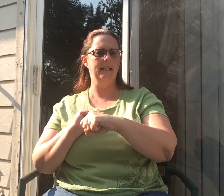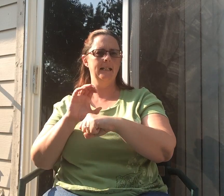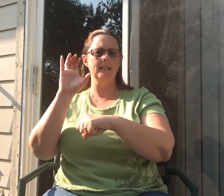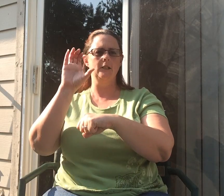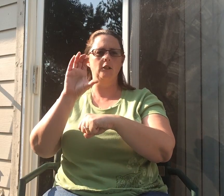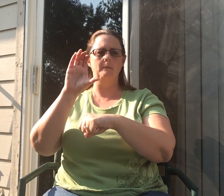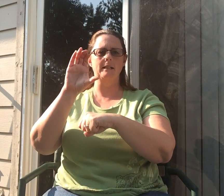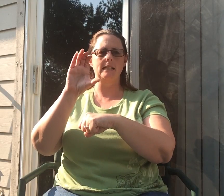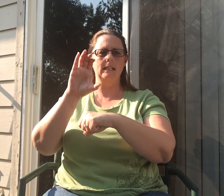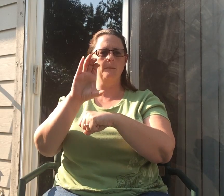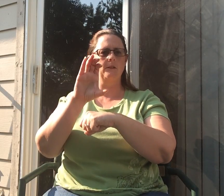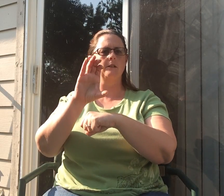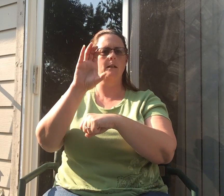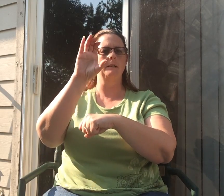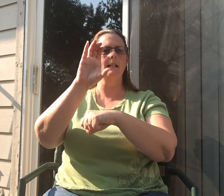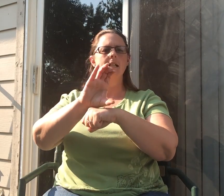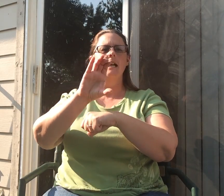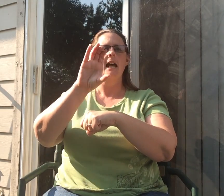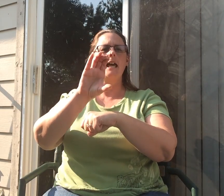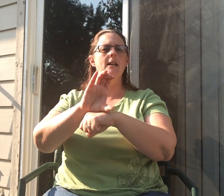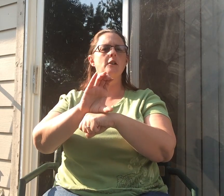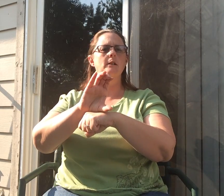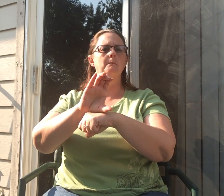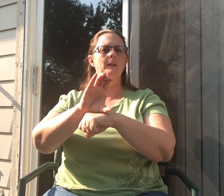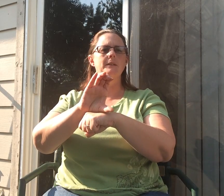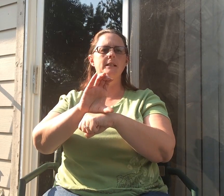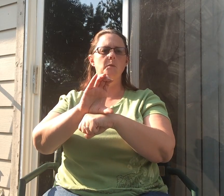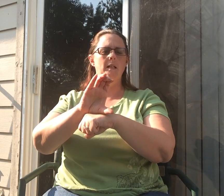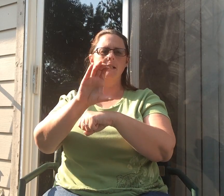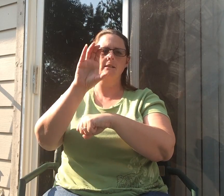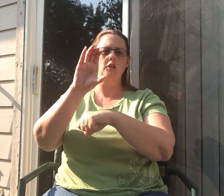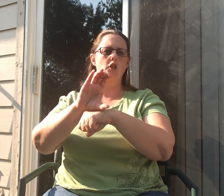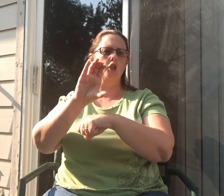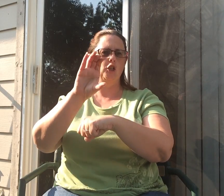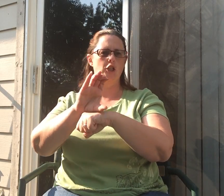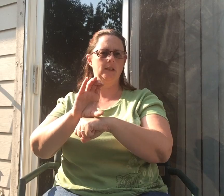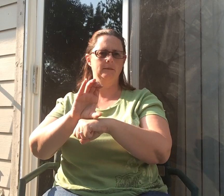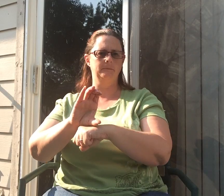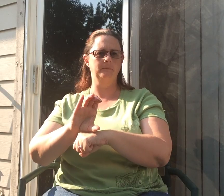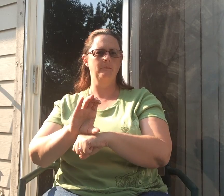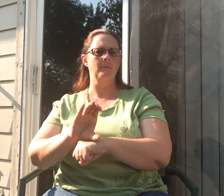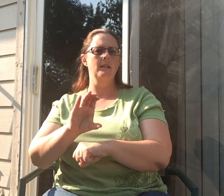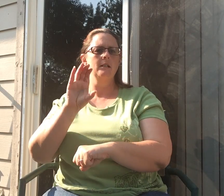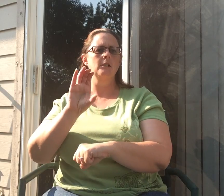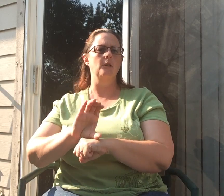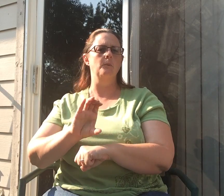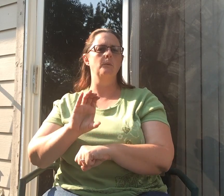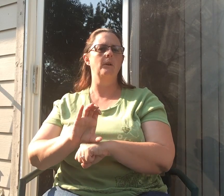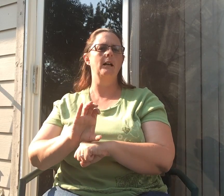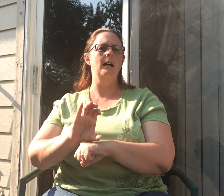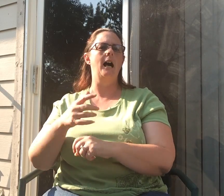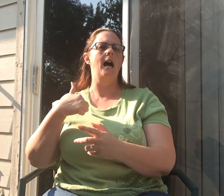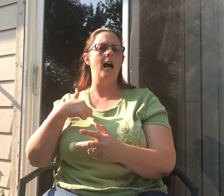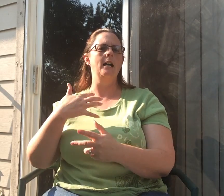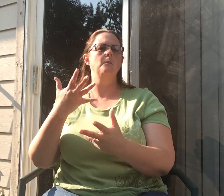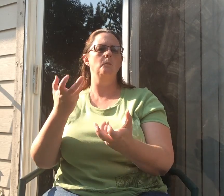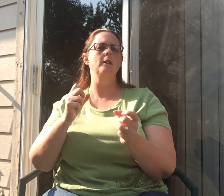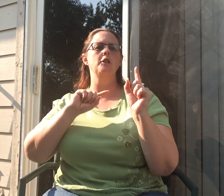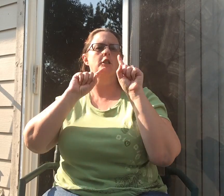hand. You're going to make a C with your dominant, and you're going to bounce it twice. Church. So I want to